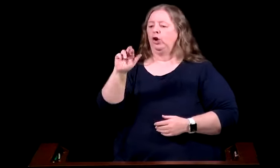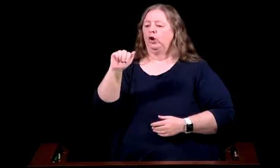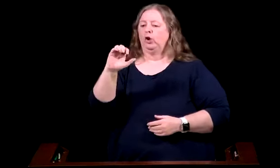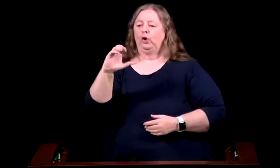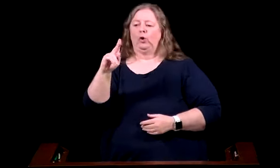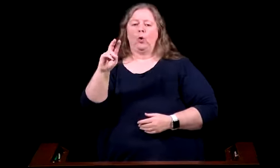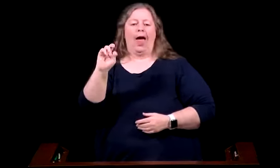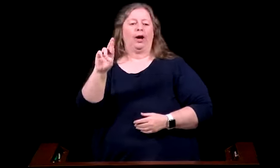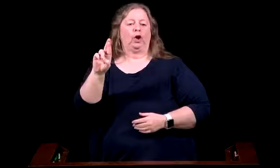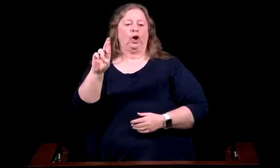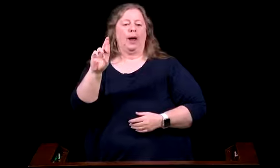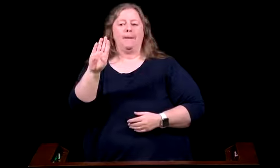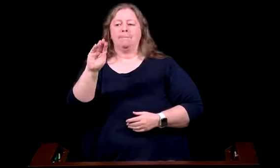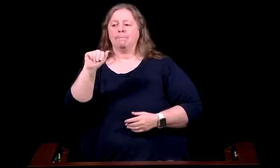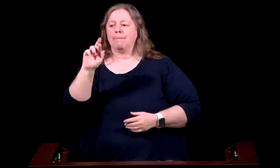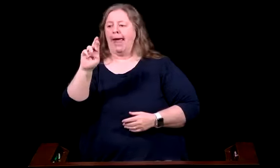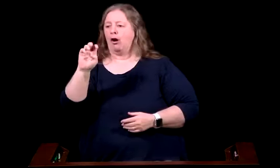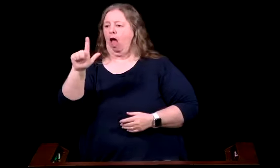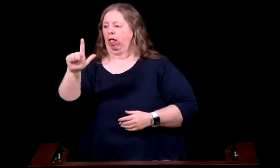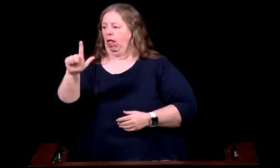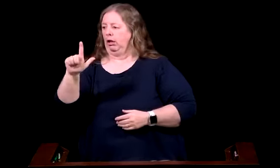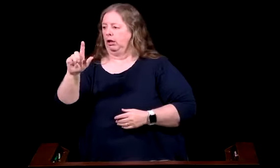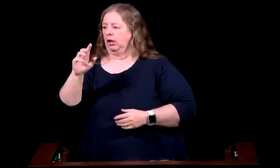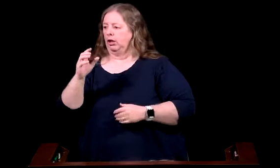which will be at Cracker Barrel.